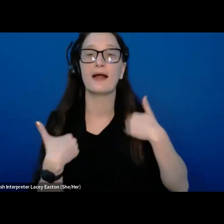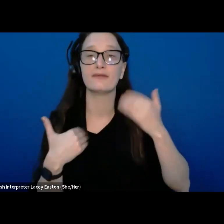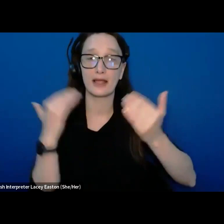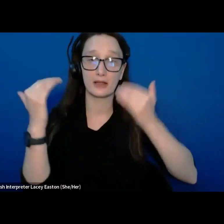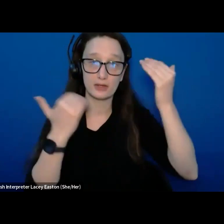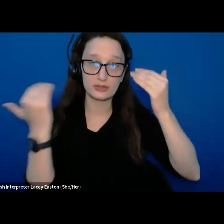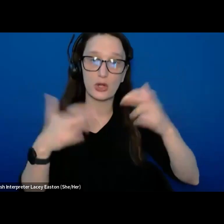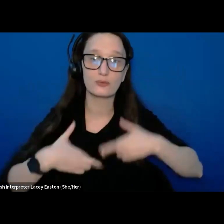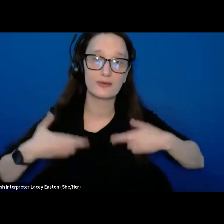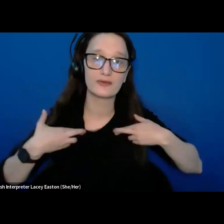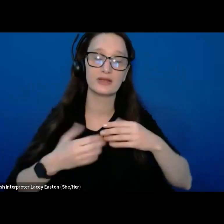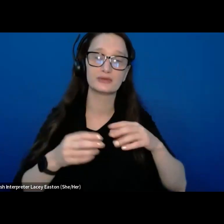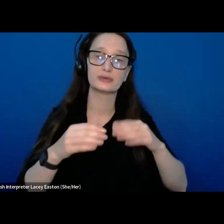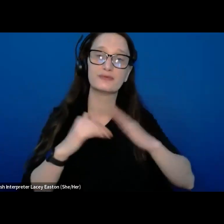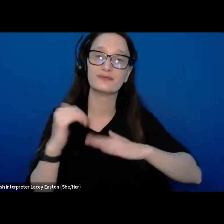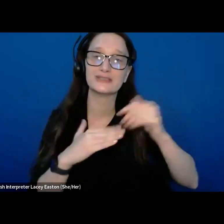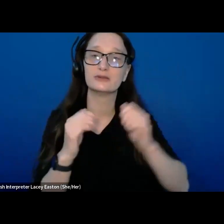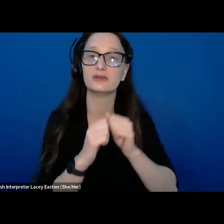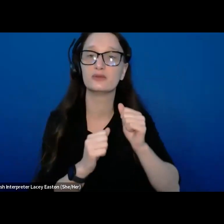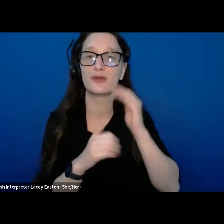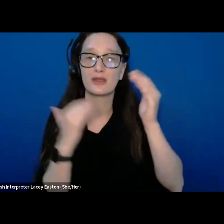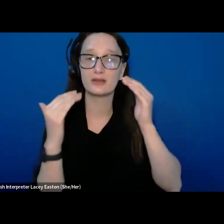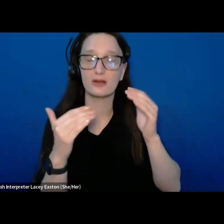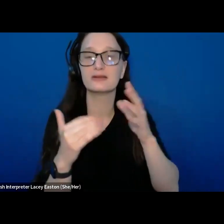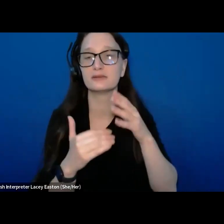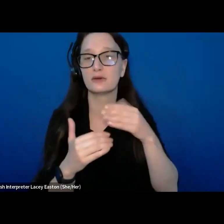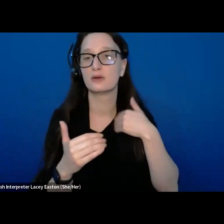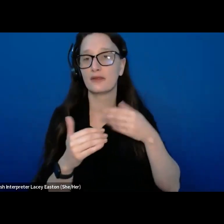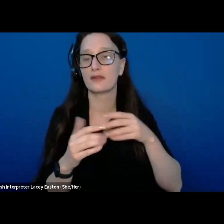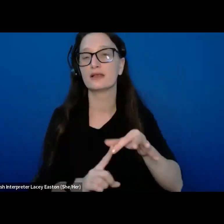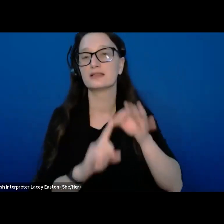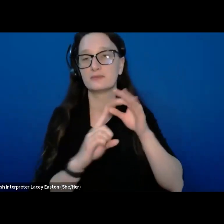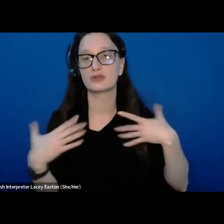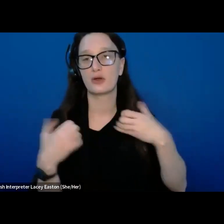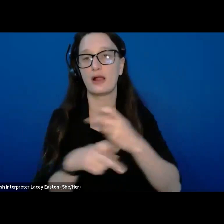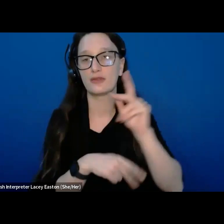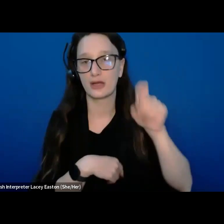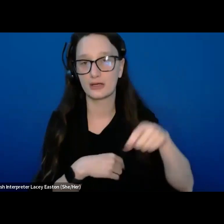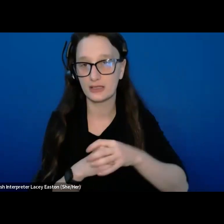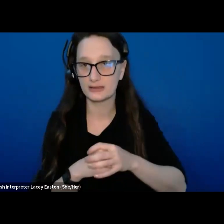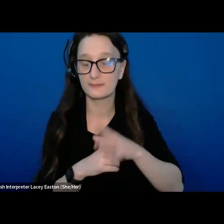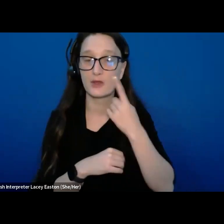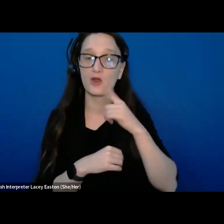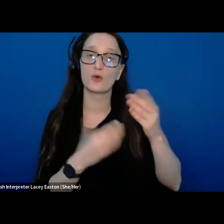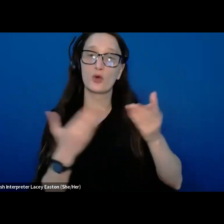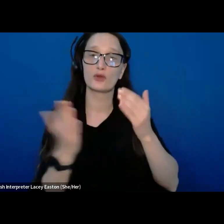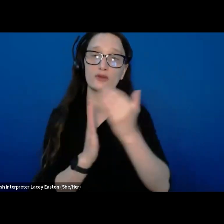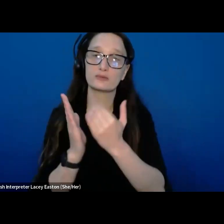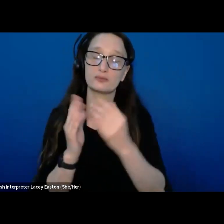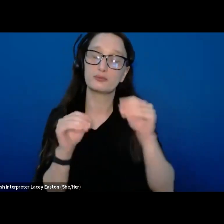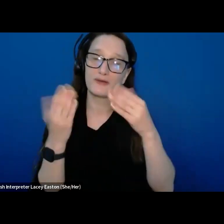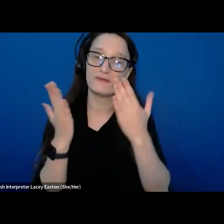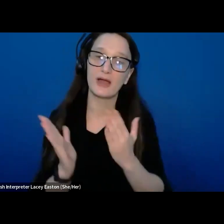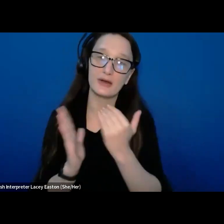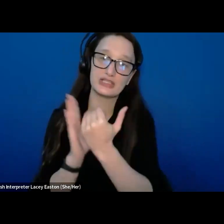needs, like some of those ones. But for the other ones, we don't. And for the service provider directory, we